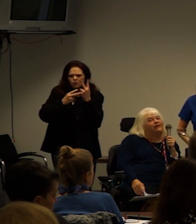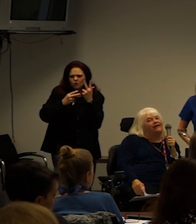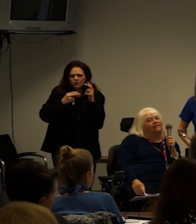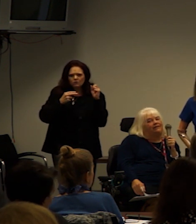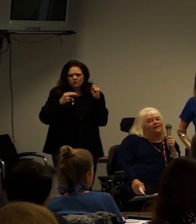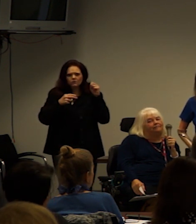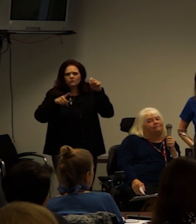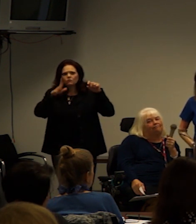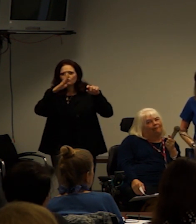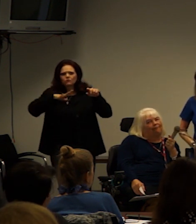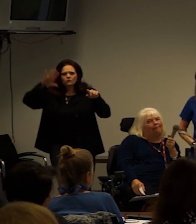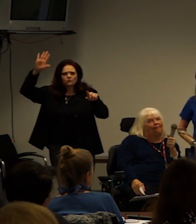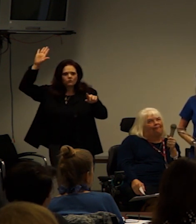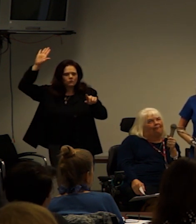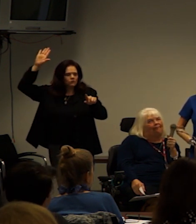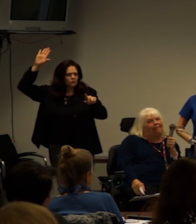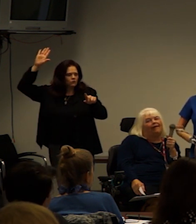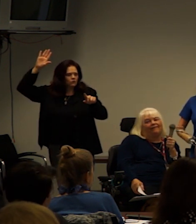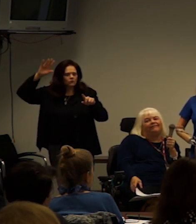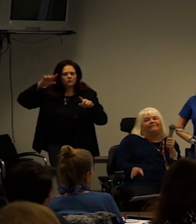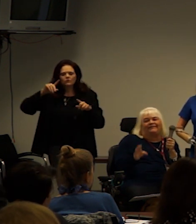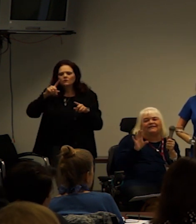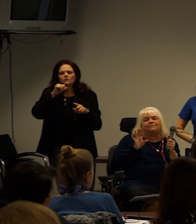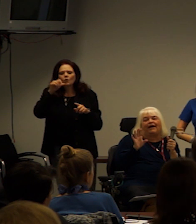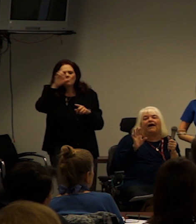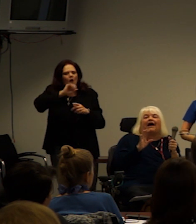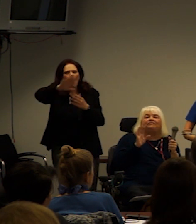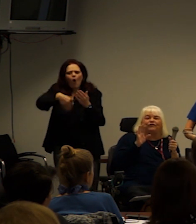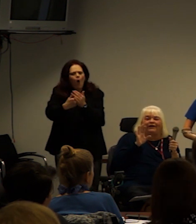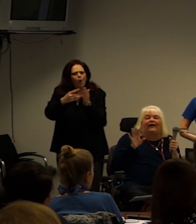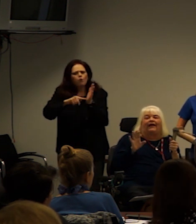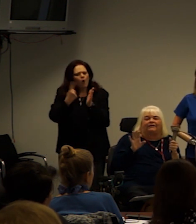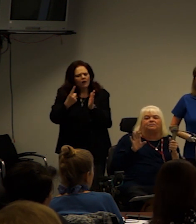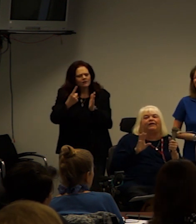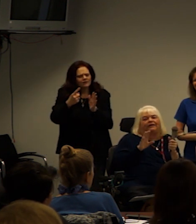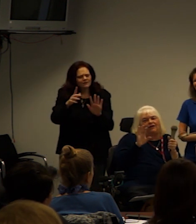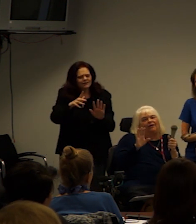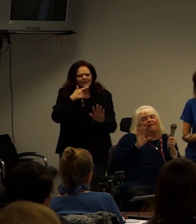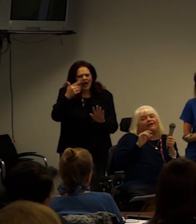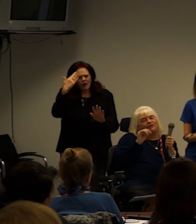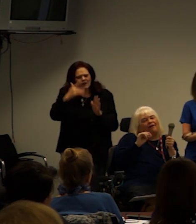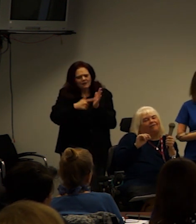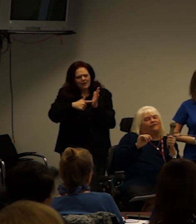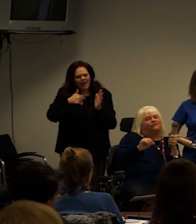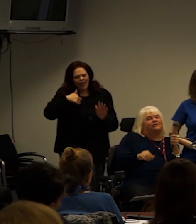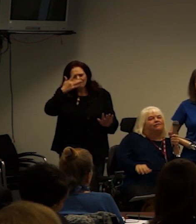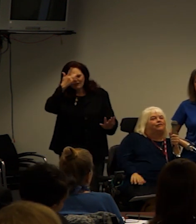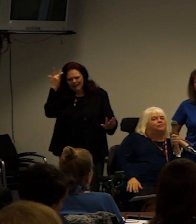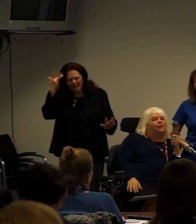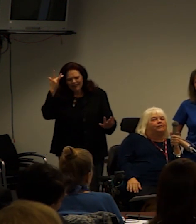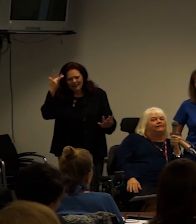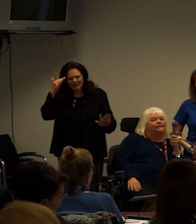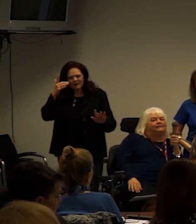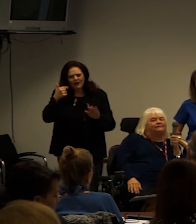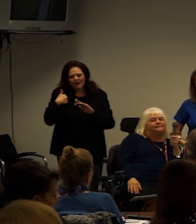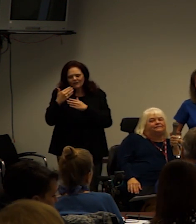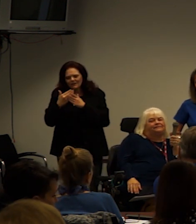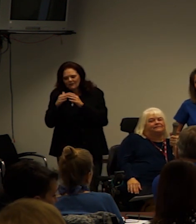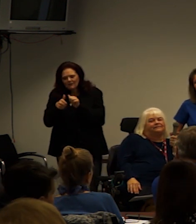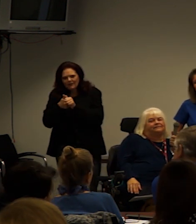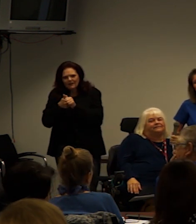Miss one now and then. Now and then, yeah, not all at once. That's my, I forget, but, you know, I do have usually a few more.